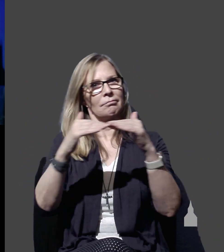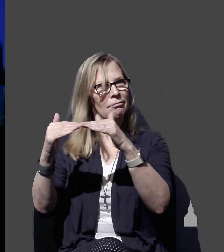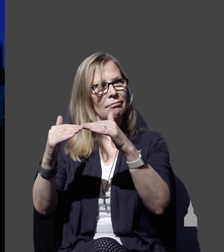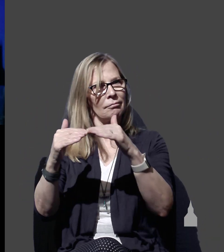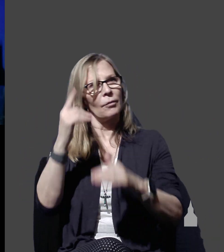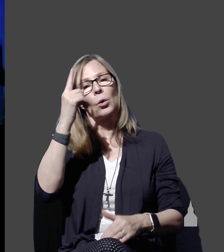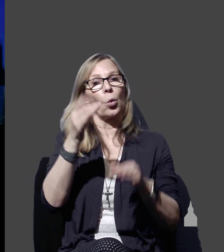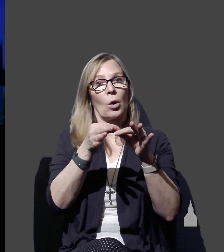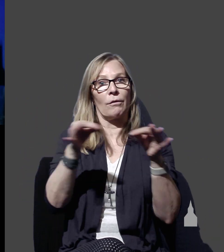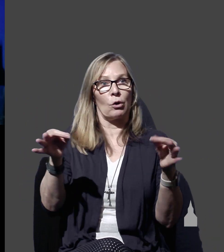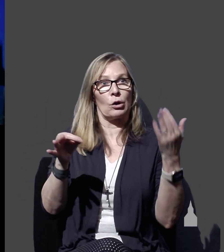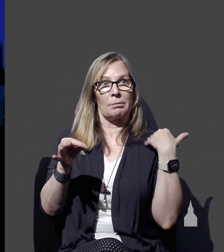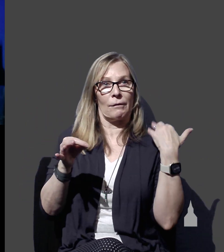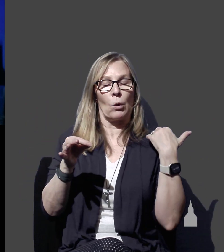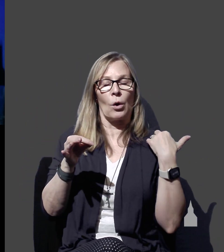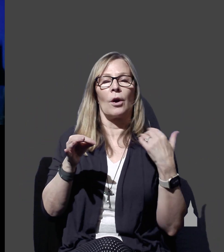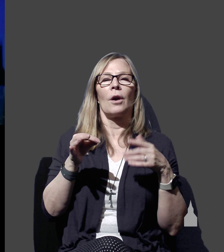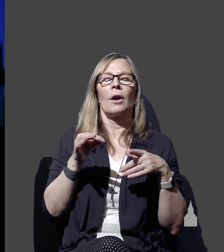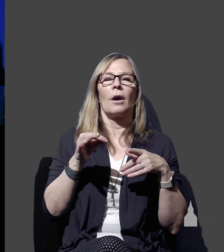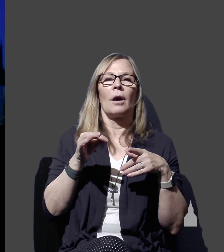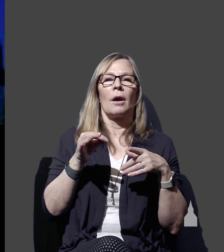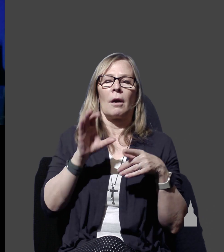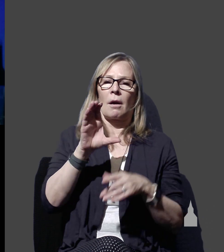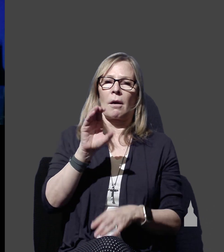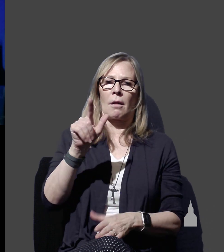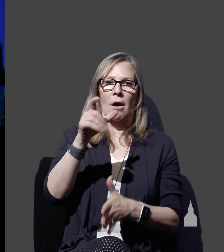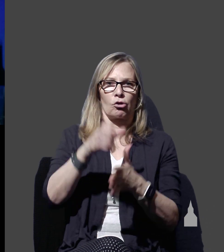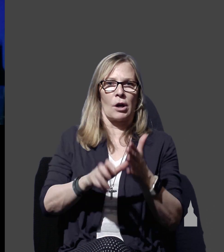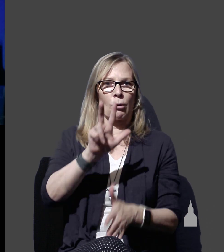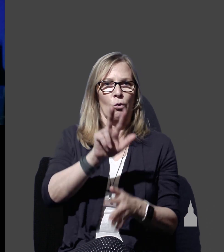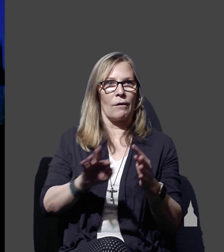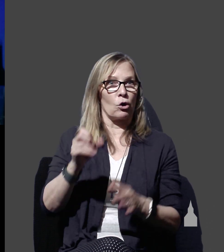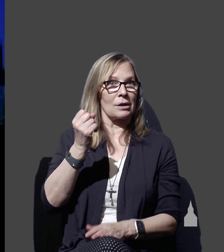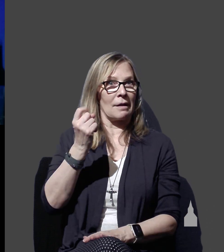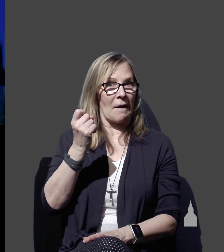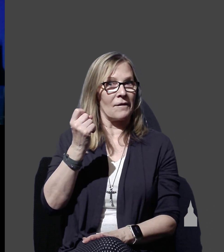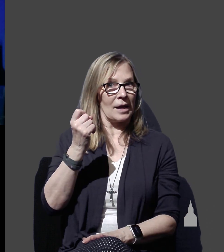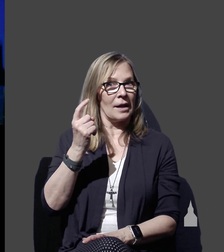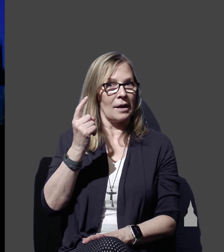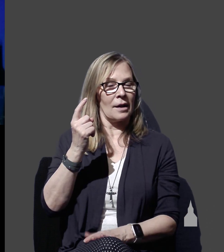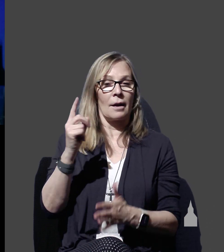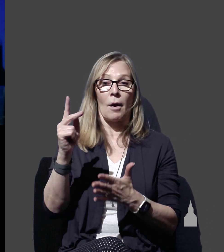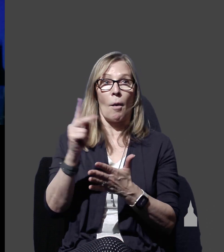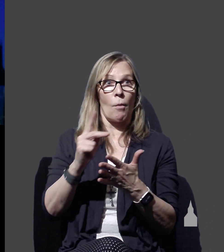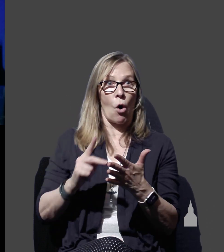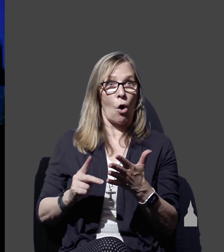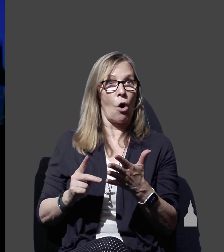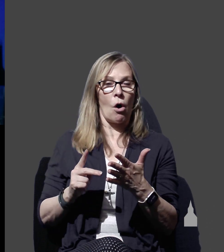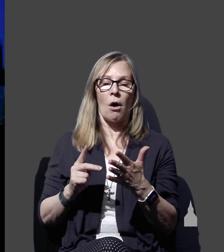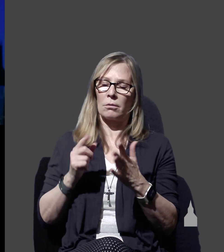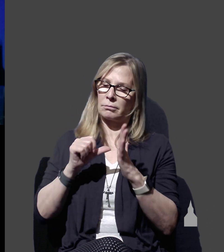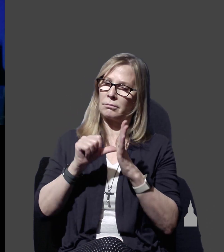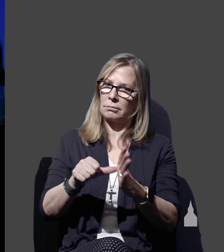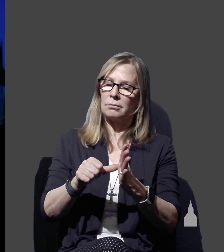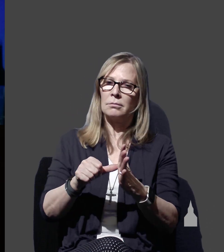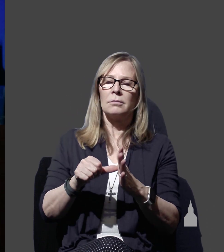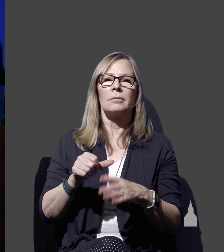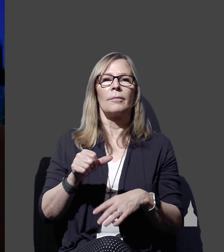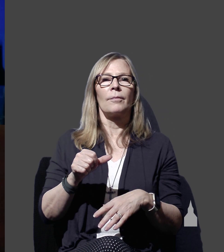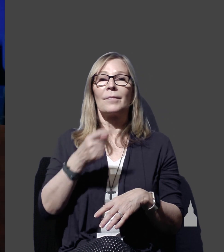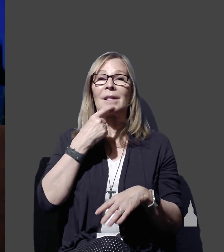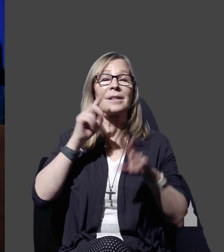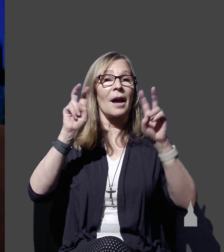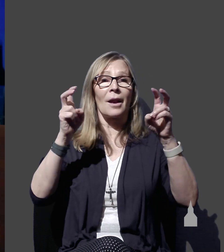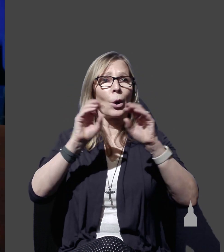One verse before where I started our scripture reading this morning, in Colossians chapter 3, verse 11, the Apostle Paul makes that point, a renewal in which there is